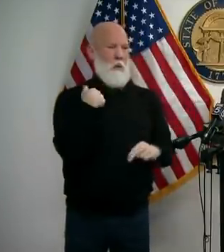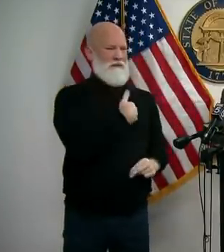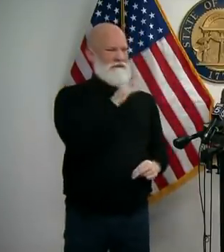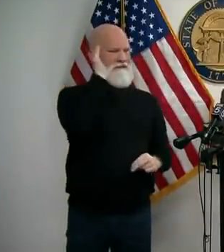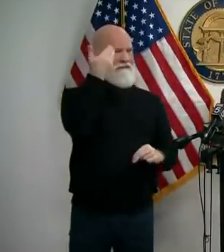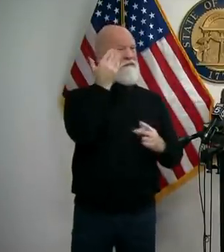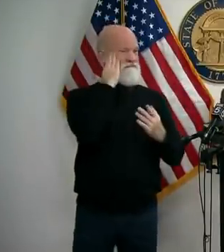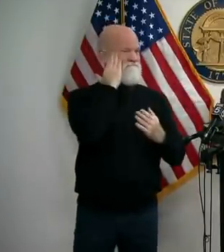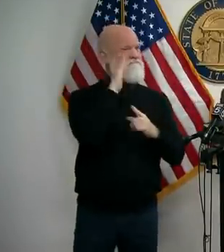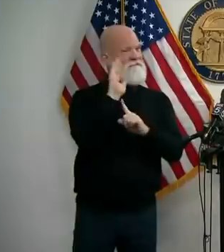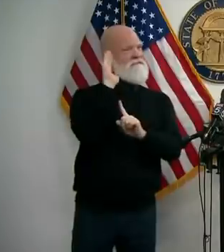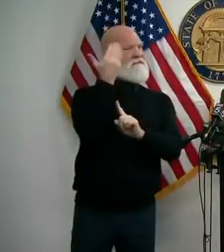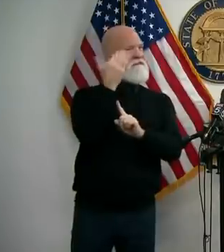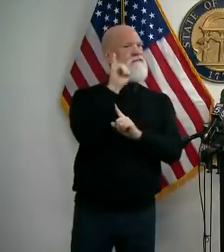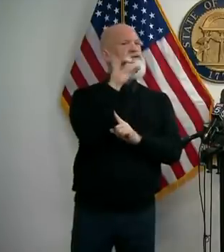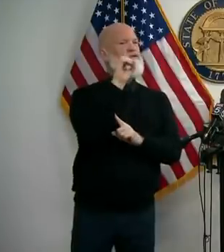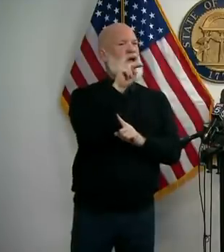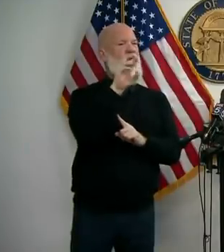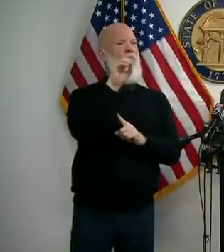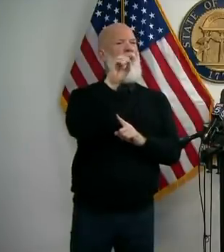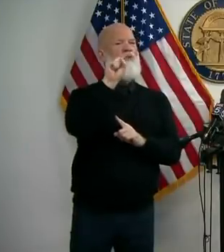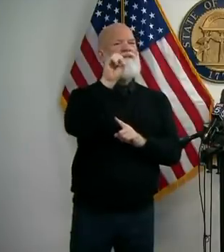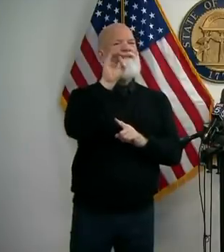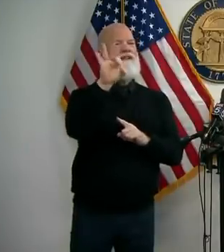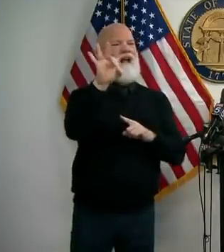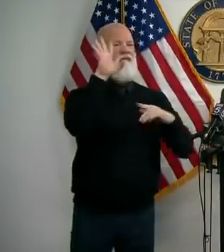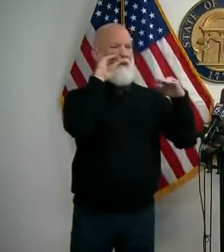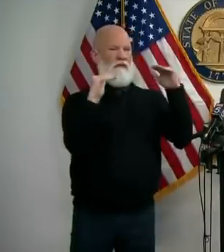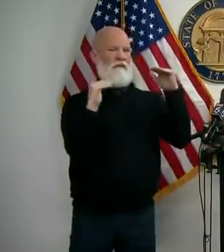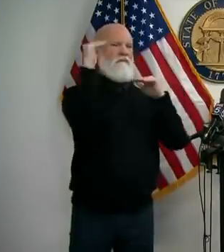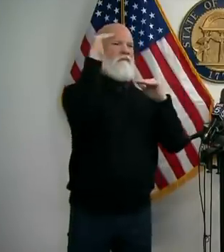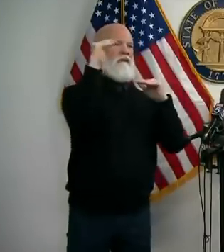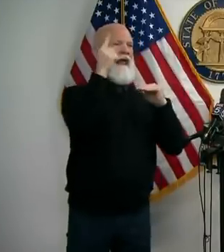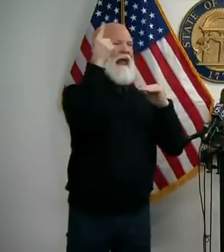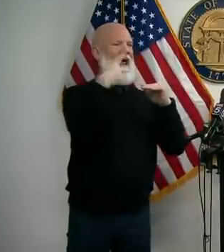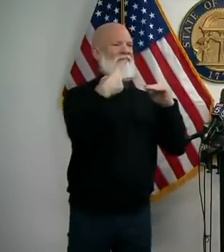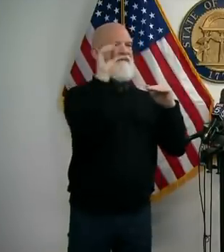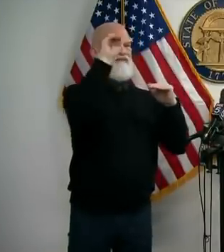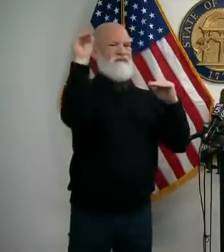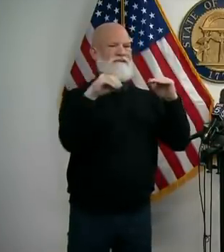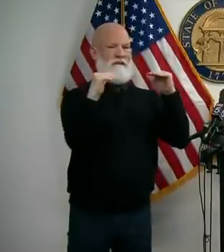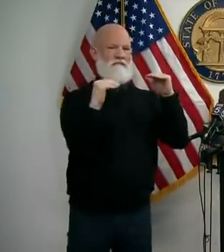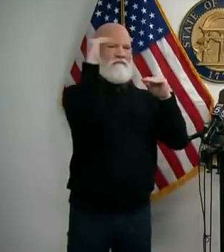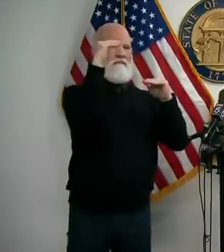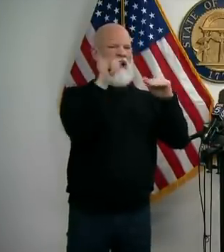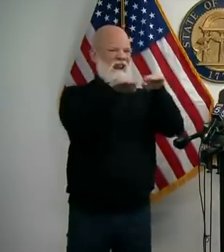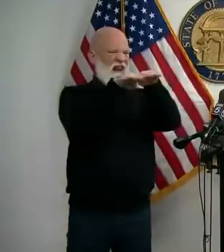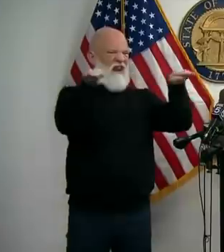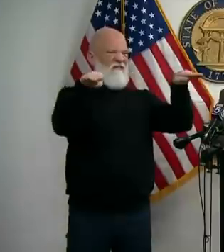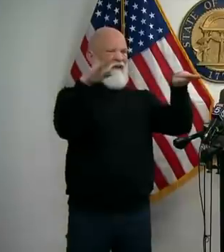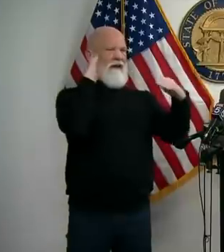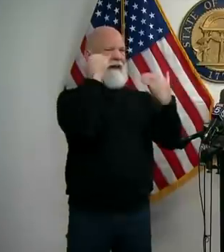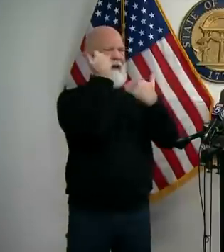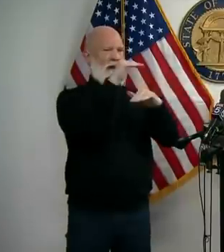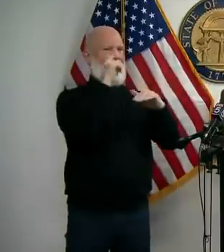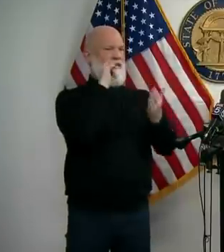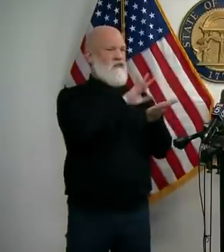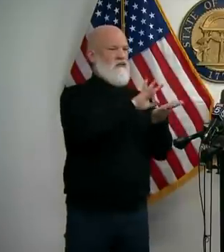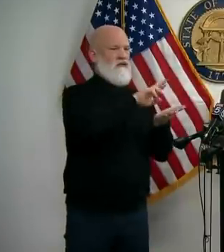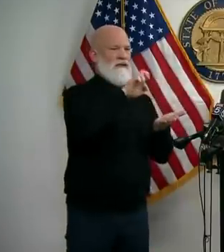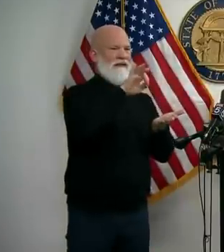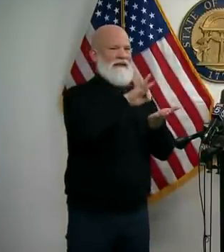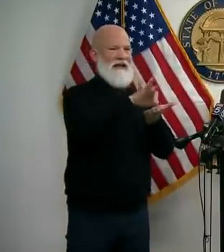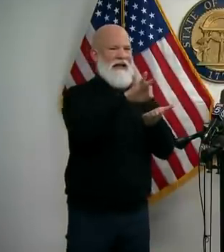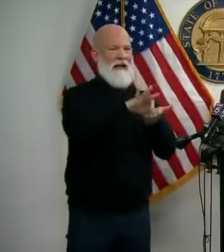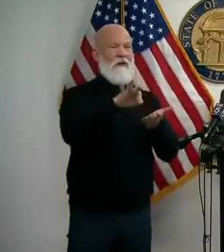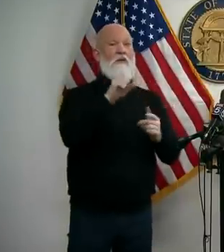a margin outside of the 0.5% to avoid a recount. And obviously Reverend Warnock is ahead of him right now, so if Ossoff avoids that